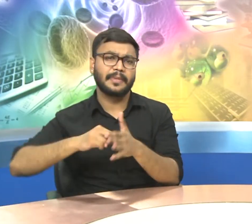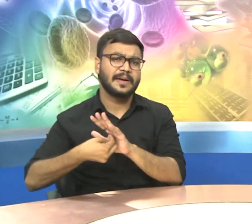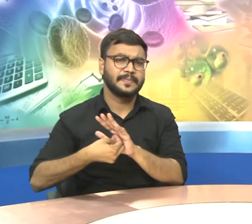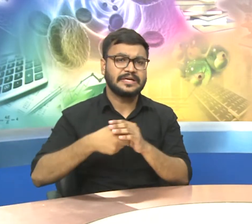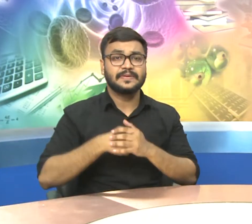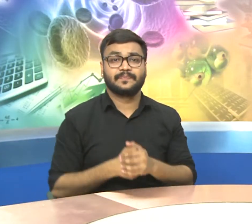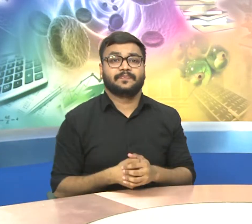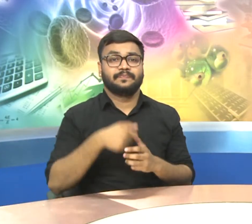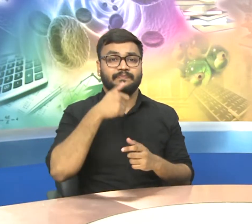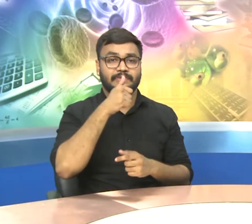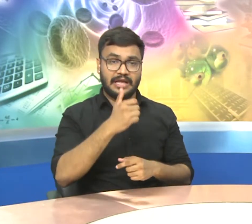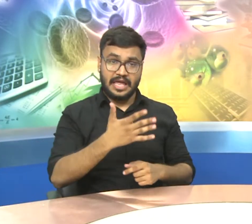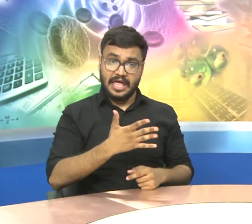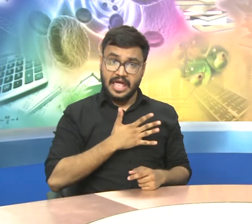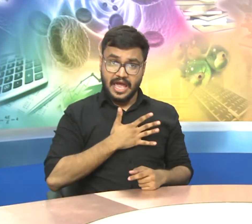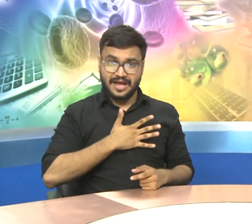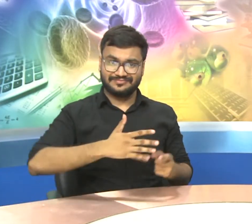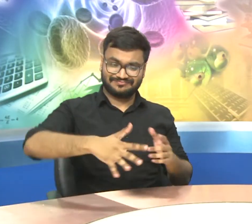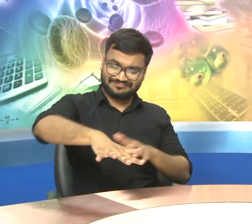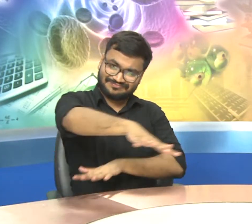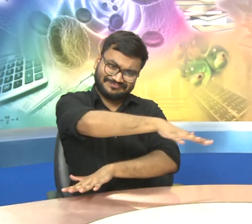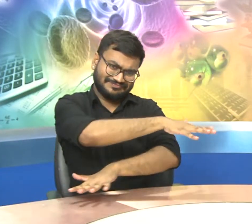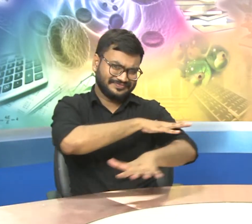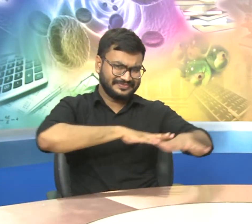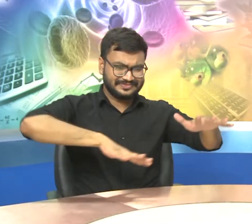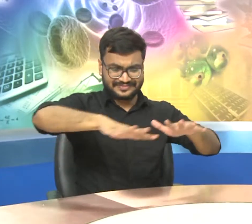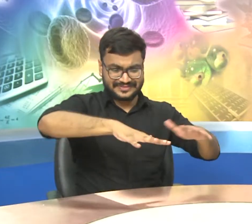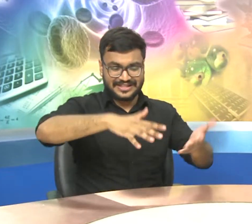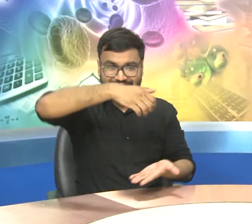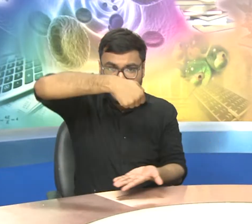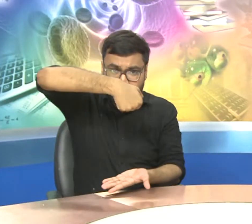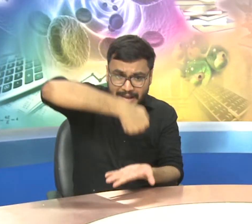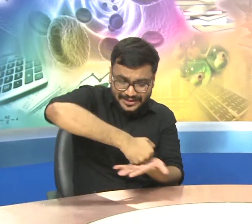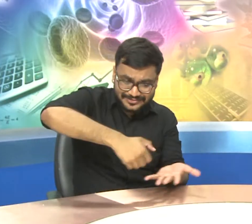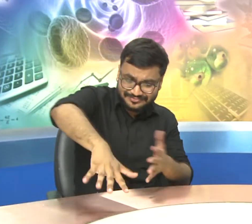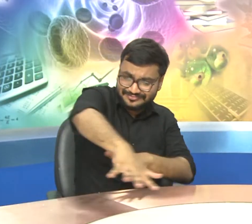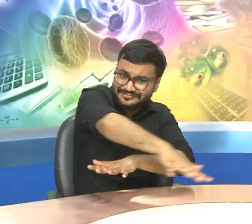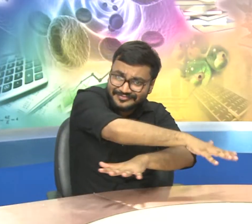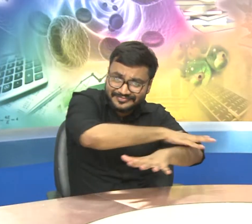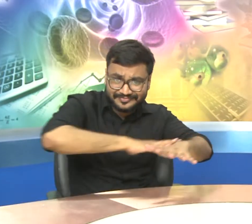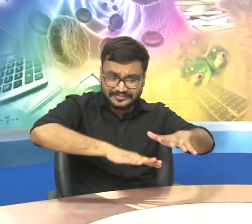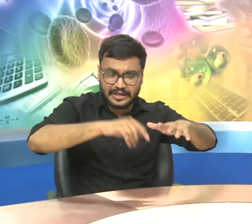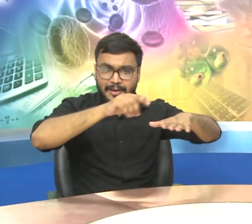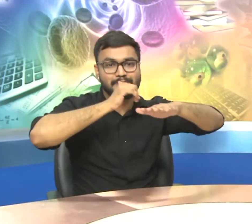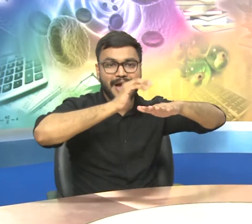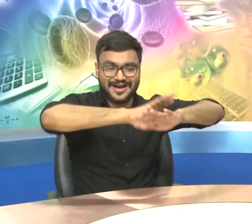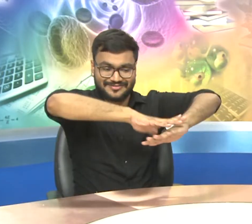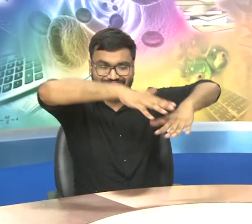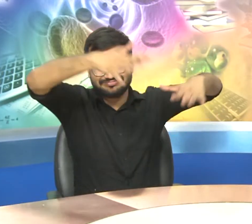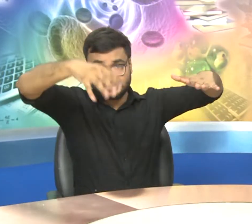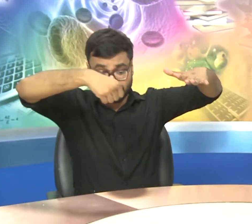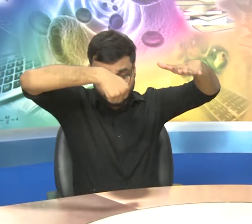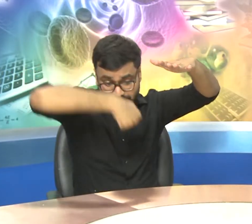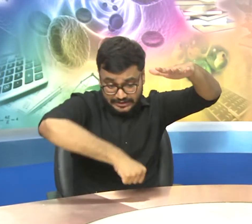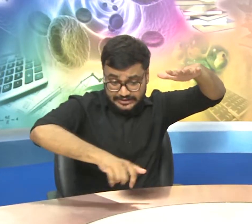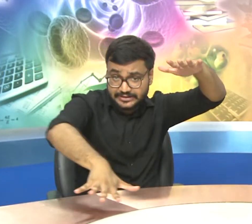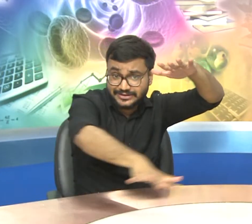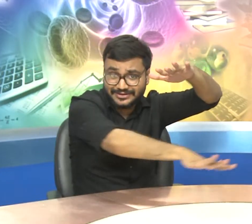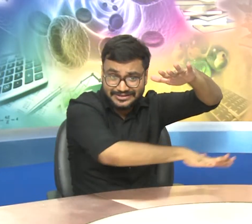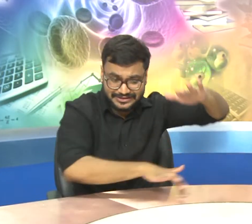And the third one is benthic animals. These are the animals that live at the bottom of